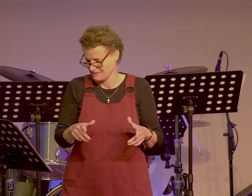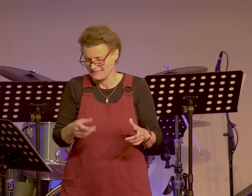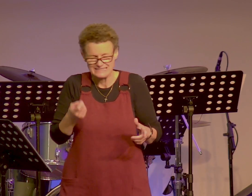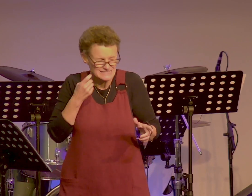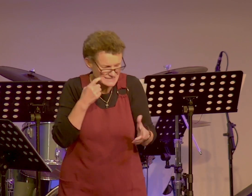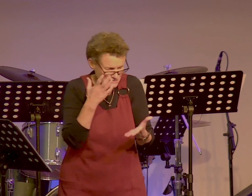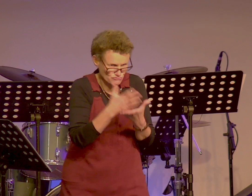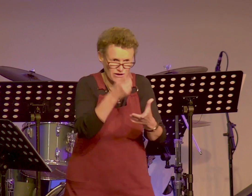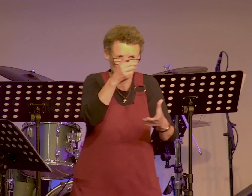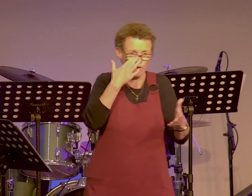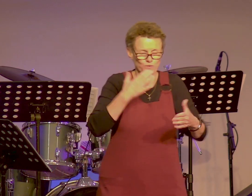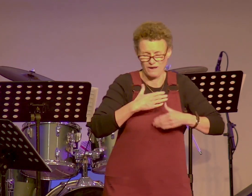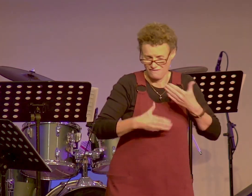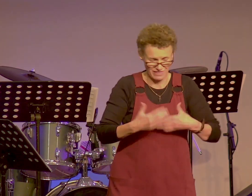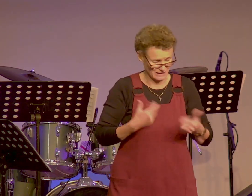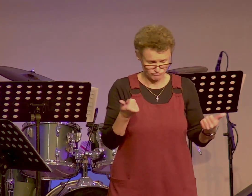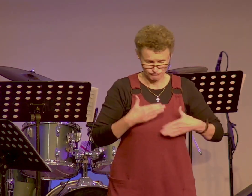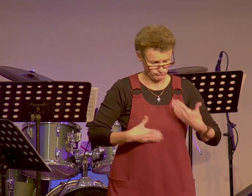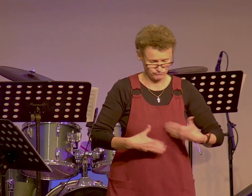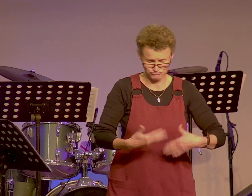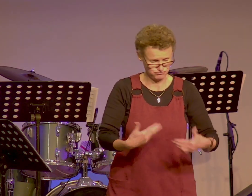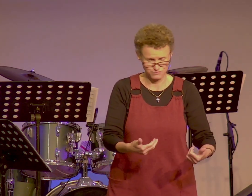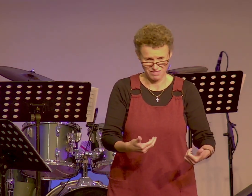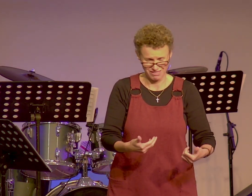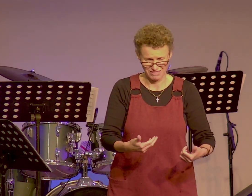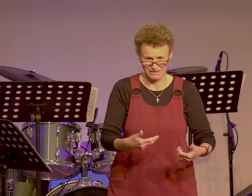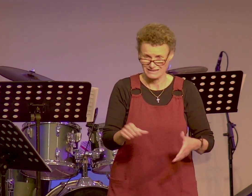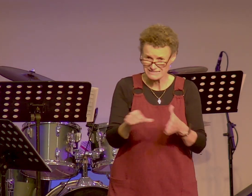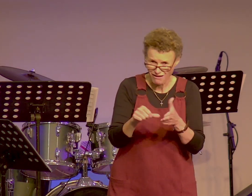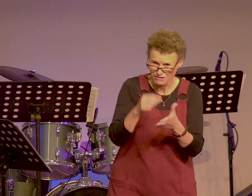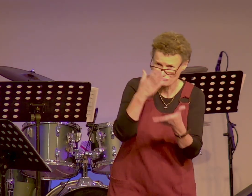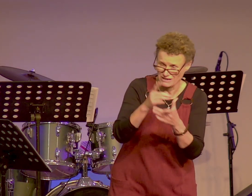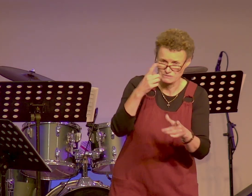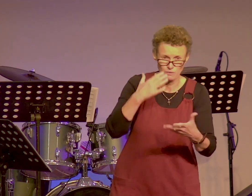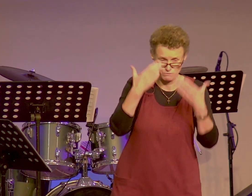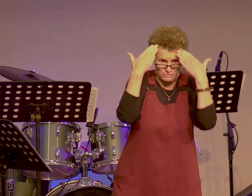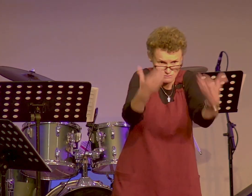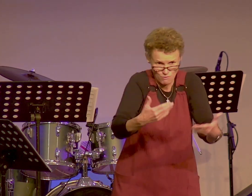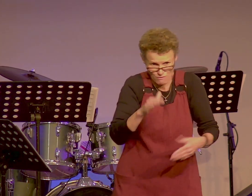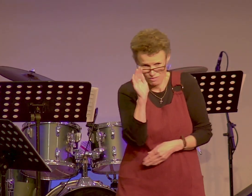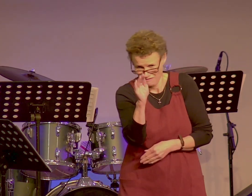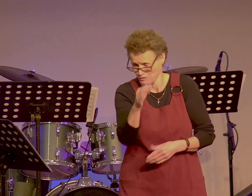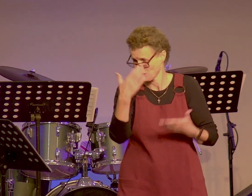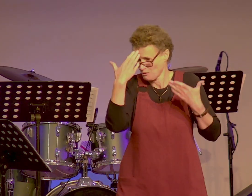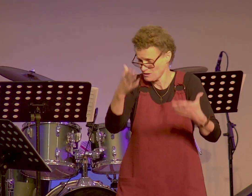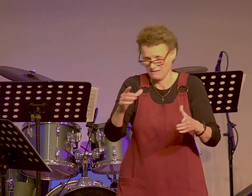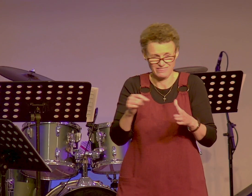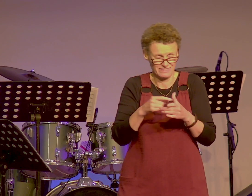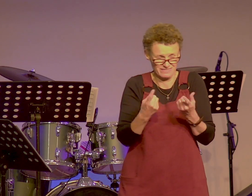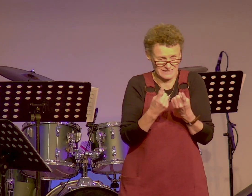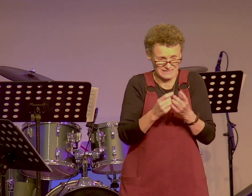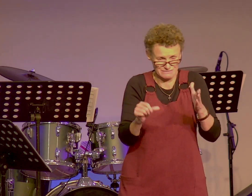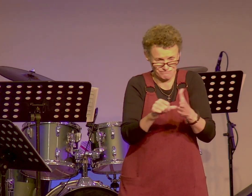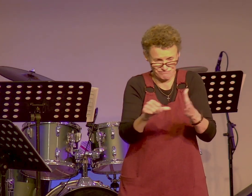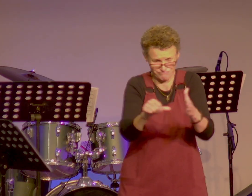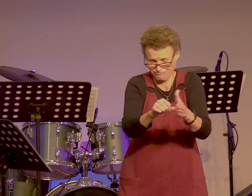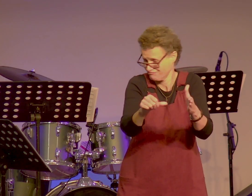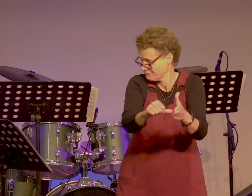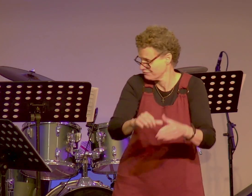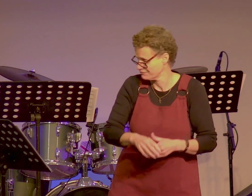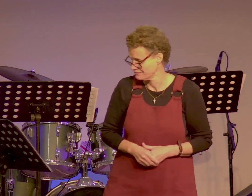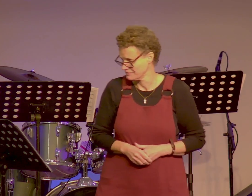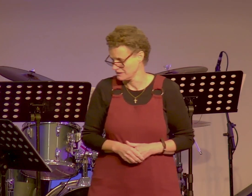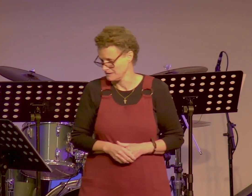provides more than we need. And it's honestly, sometimes it's really difficult to trust God when we're going through the easy